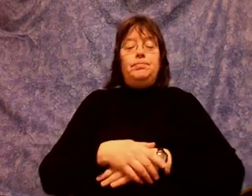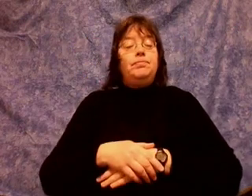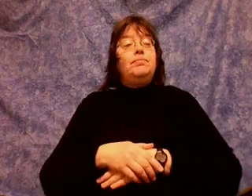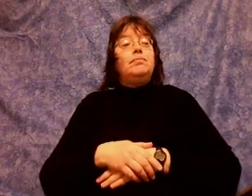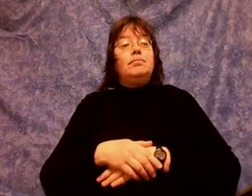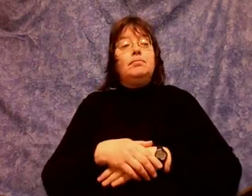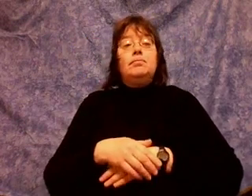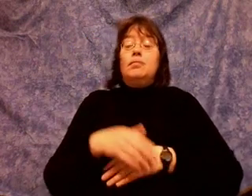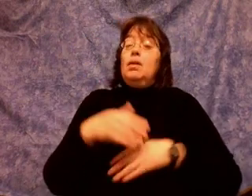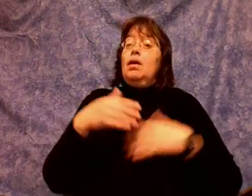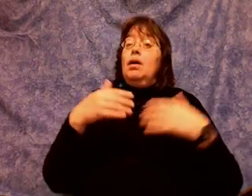for just a moment as I sign.